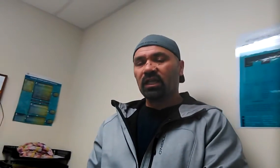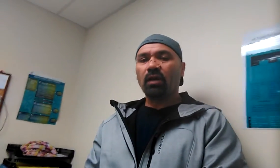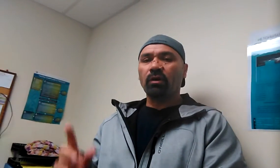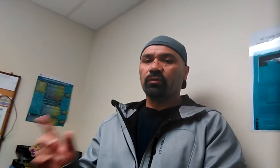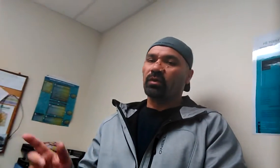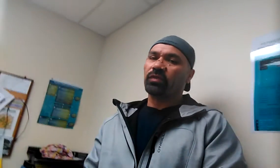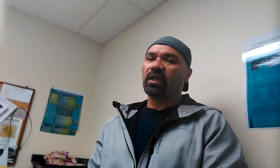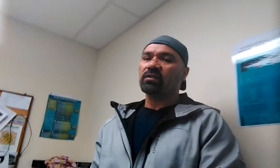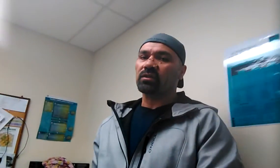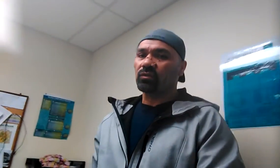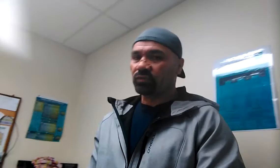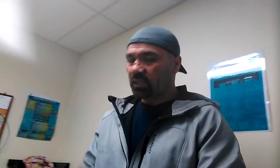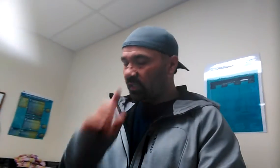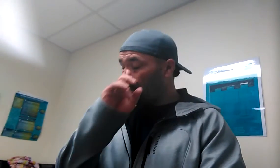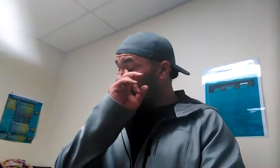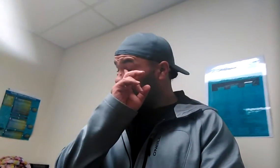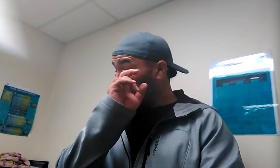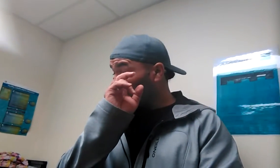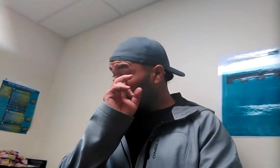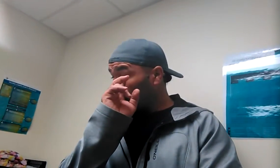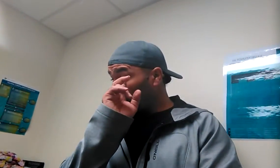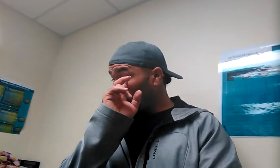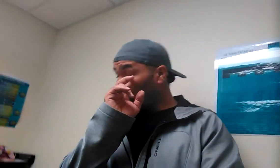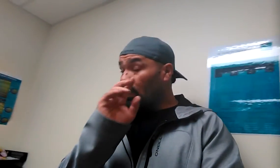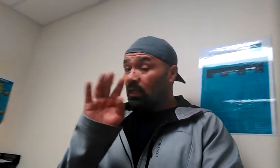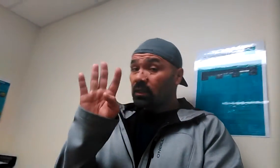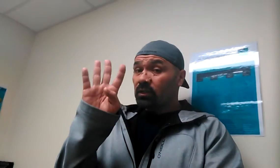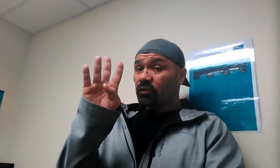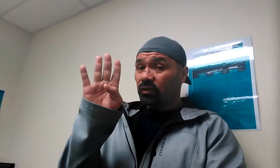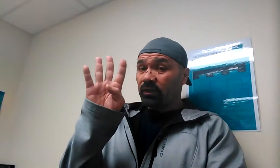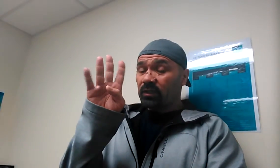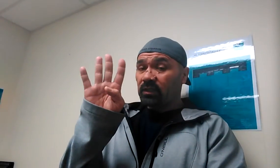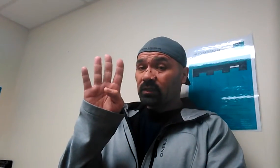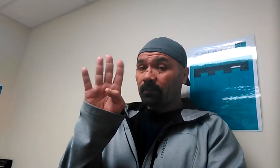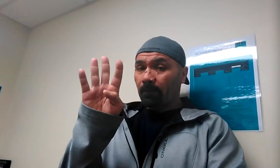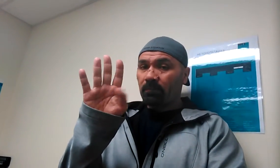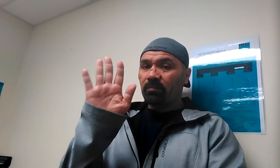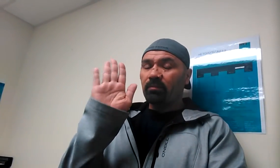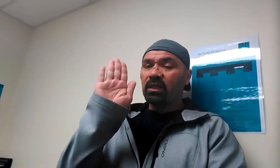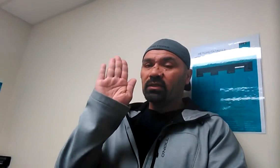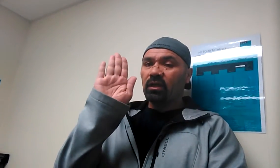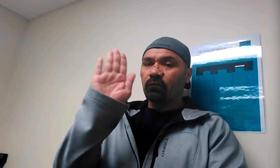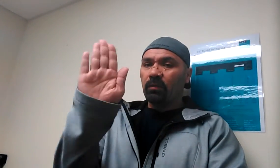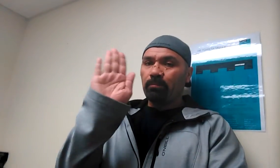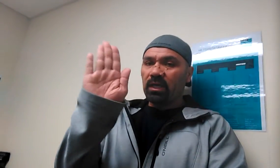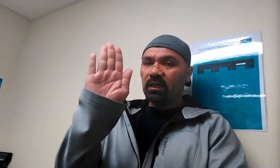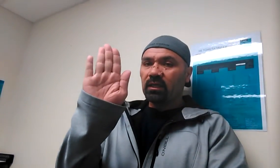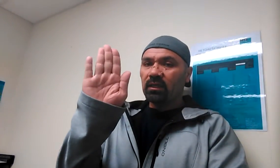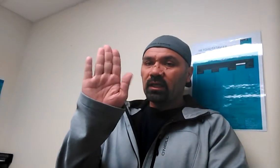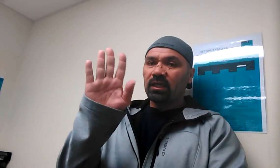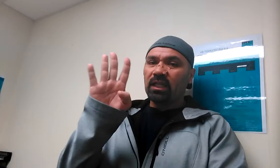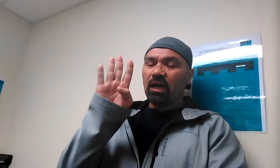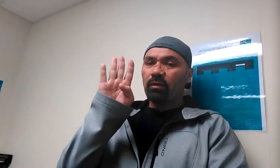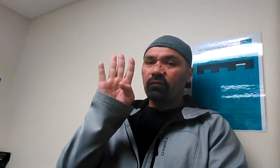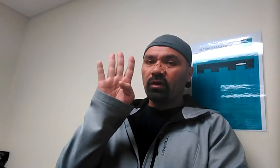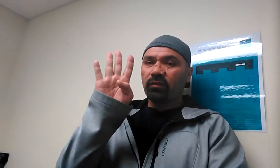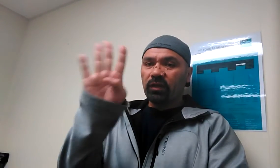now we're up to 1,000 already, ne? So try this. Remember my sign for m. Now we've got